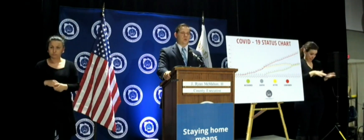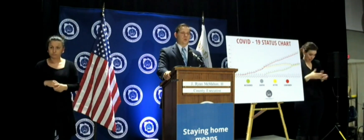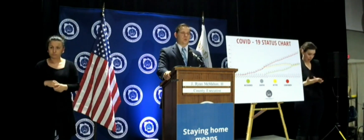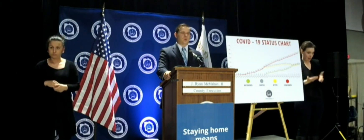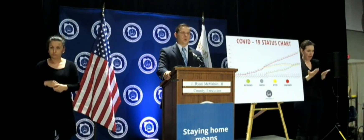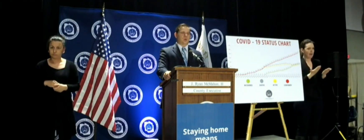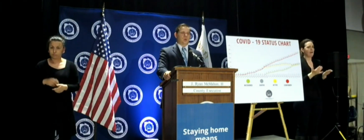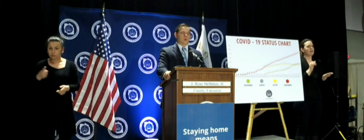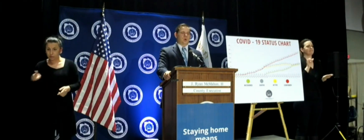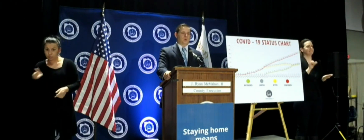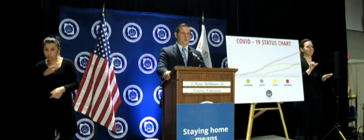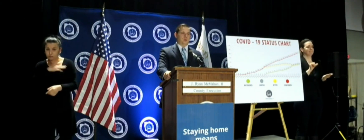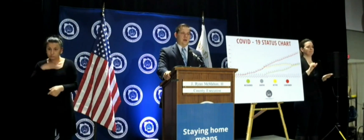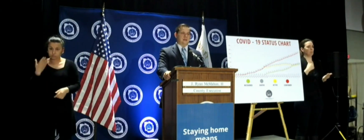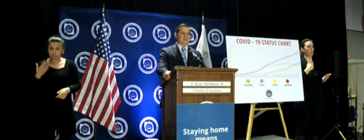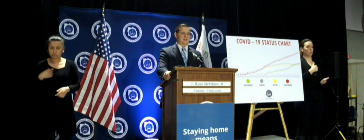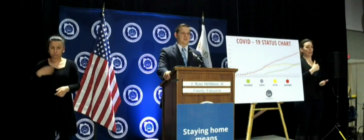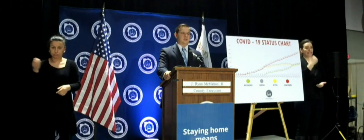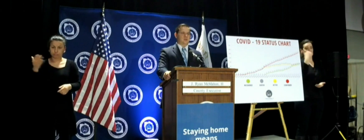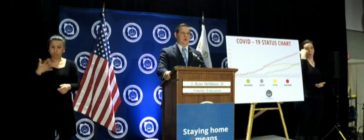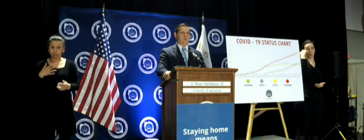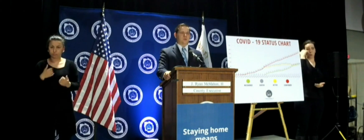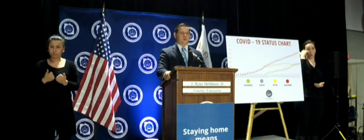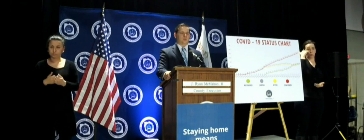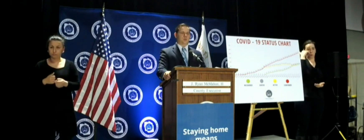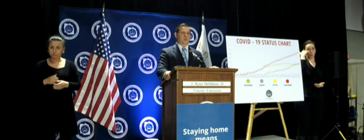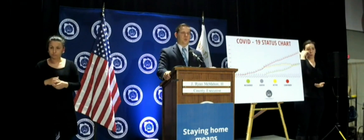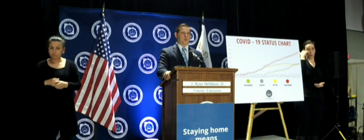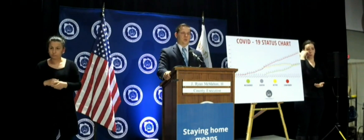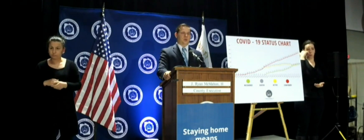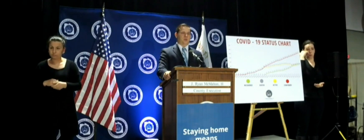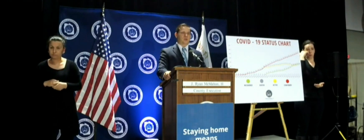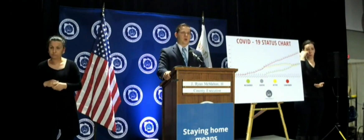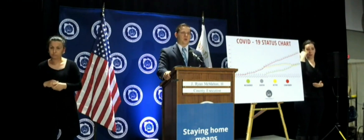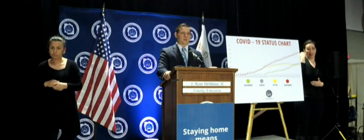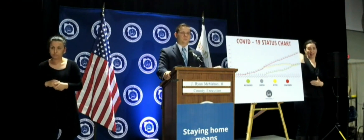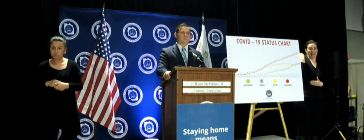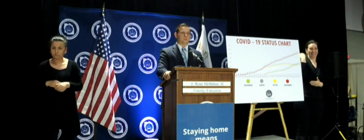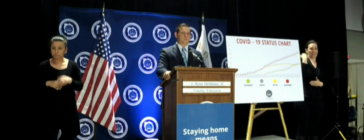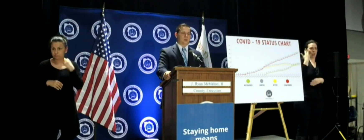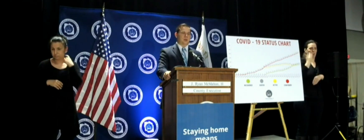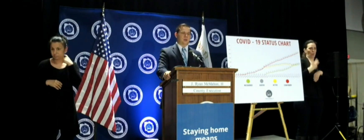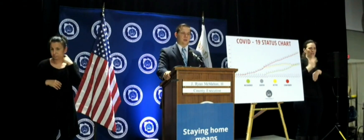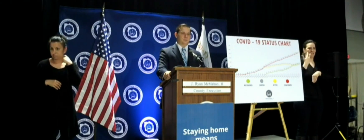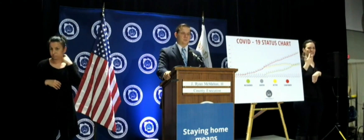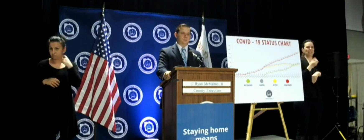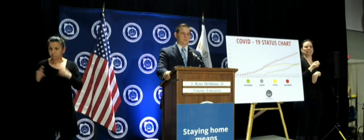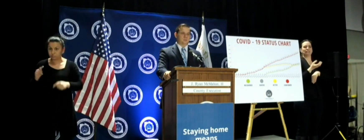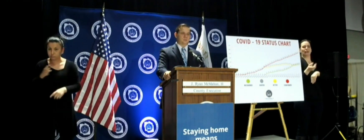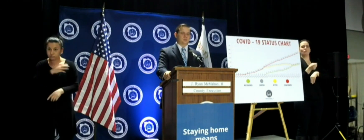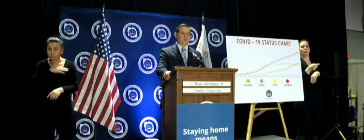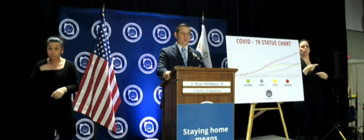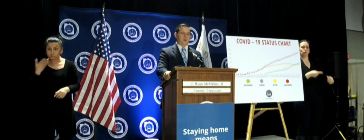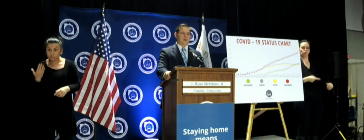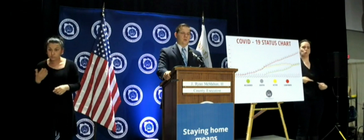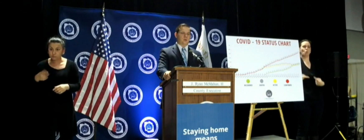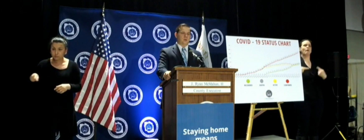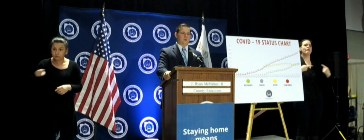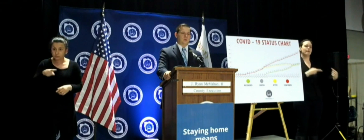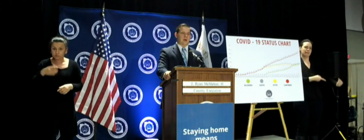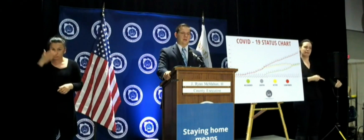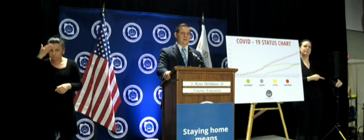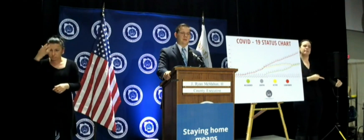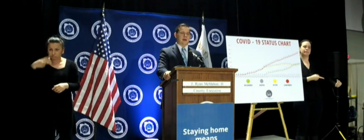We knew over the last 72 hours people were really struggling, and so I